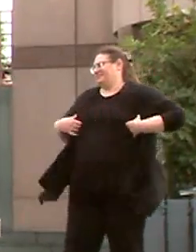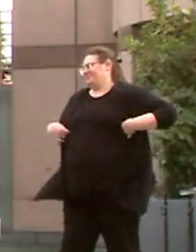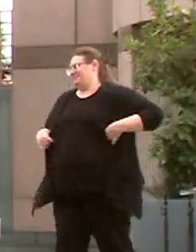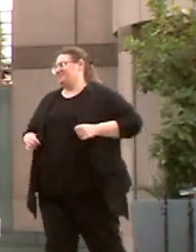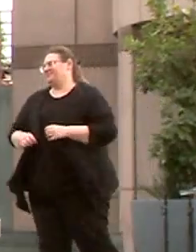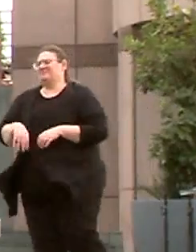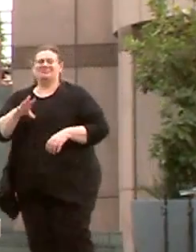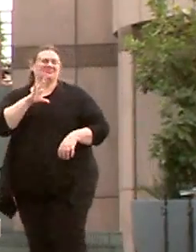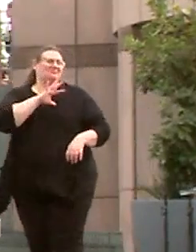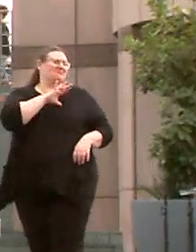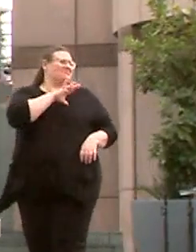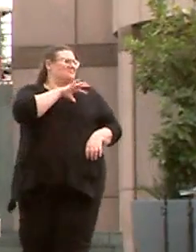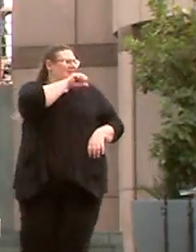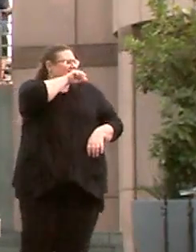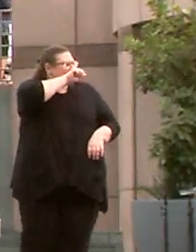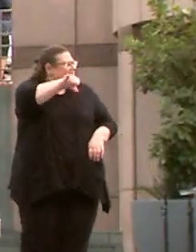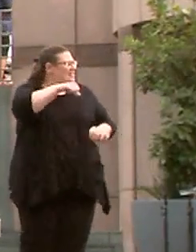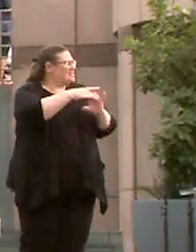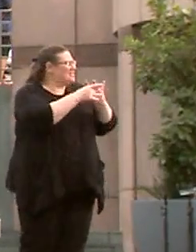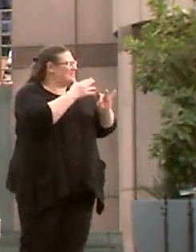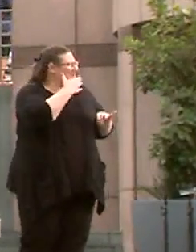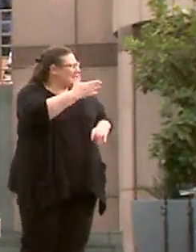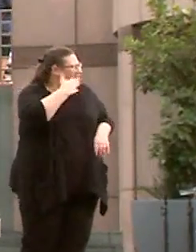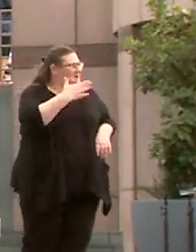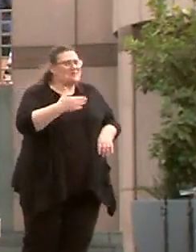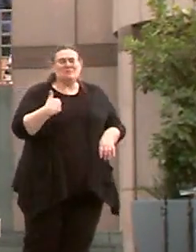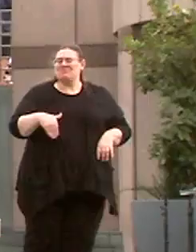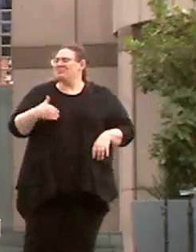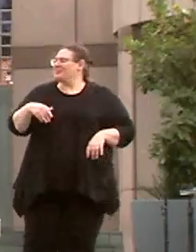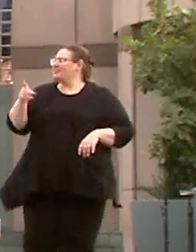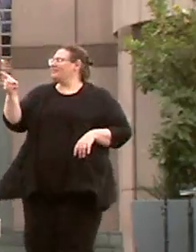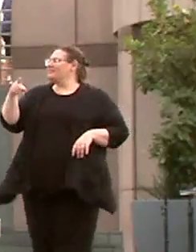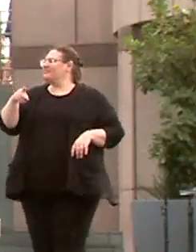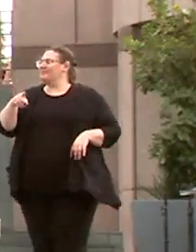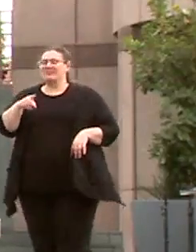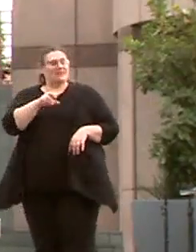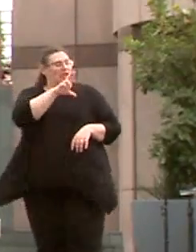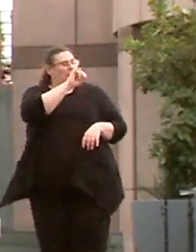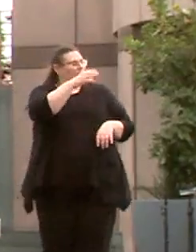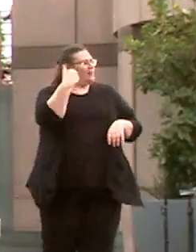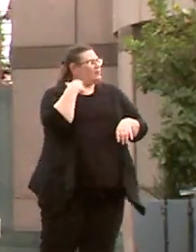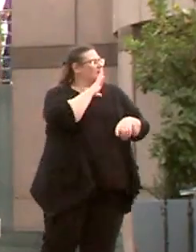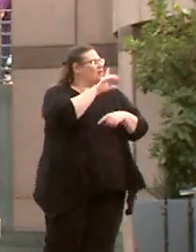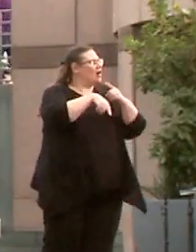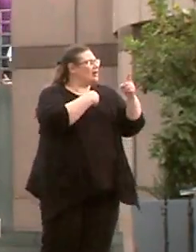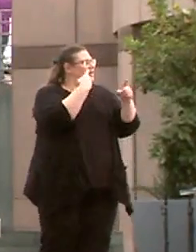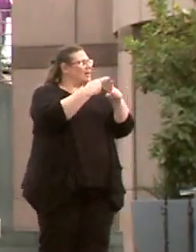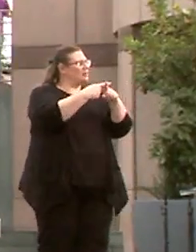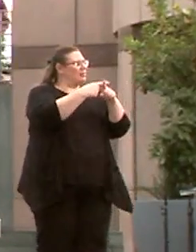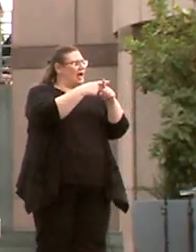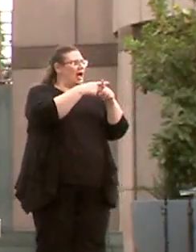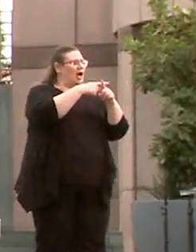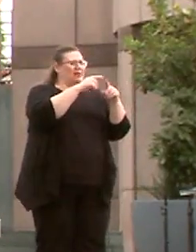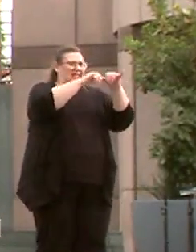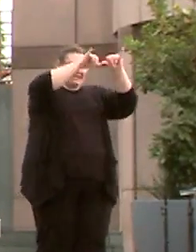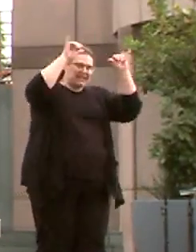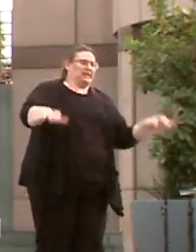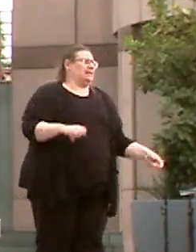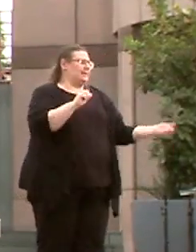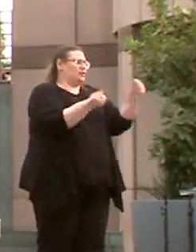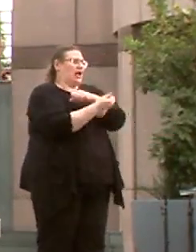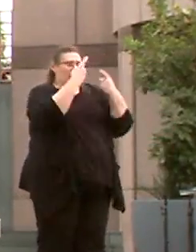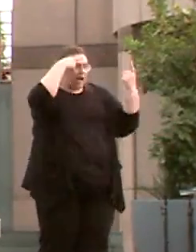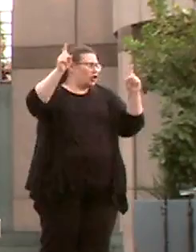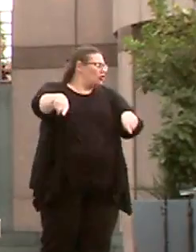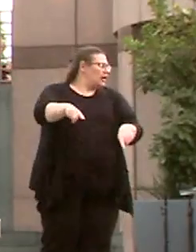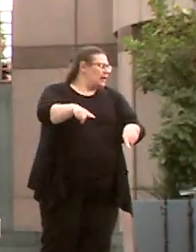I love that. Thank you for that story. And Rod was talking about systemic change, and I agree. I do not feel